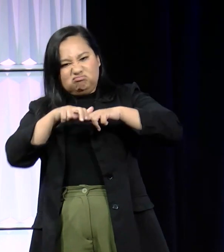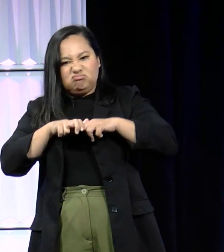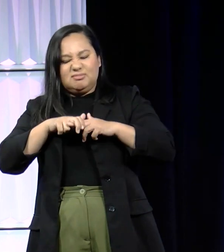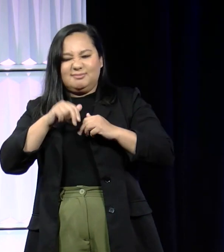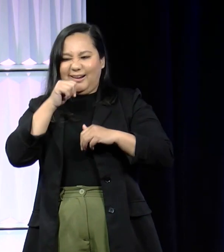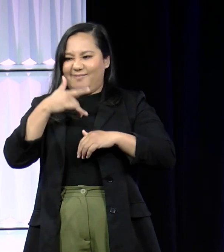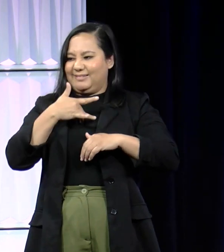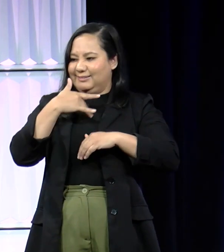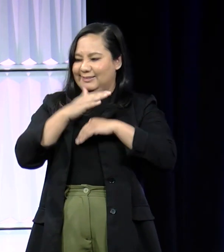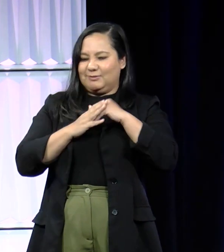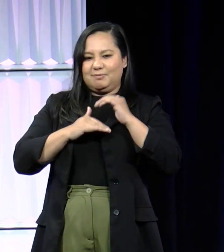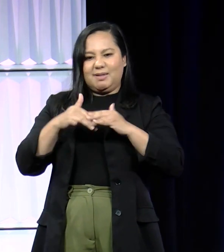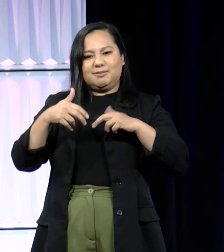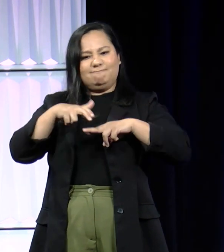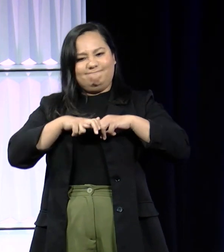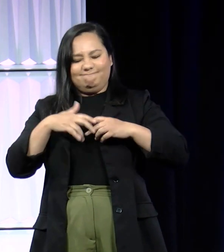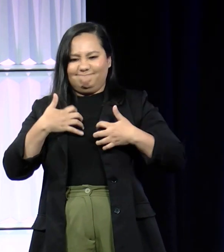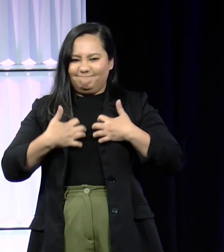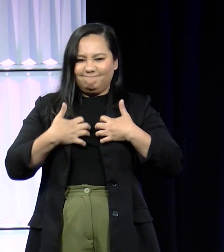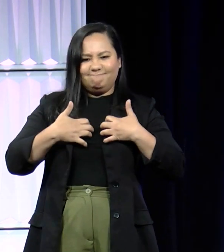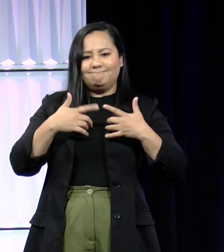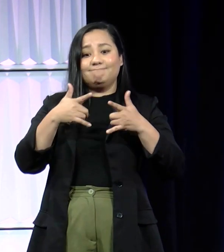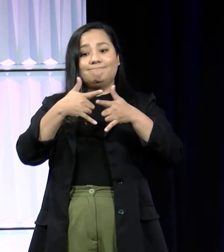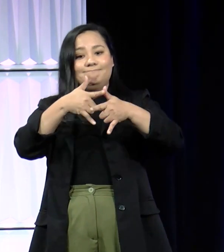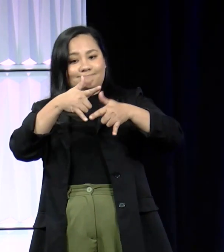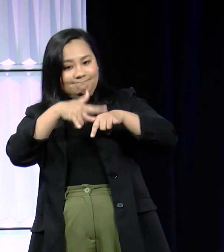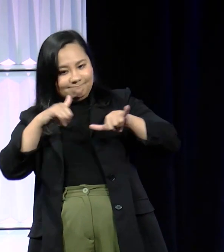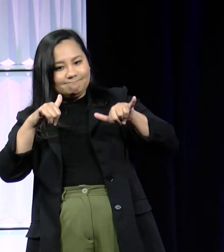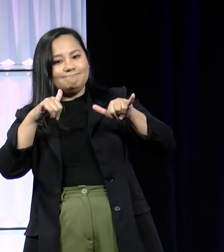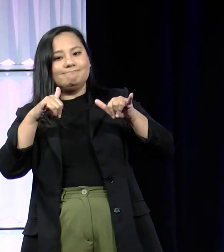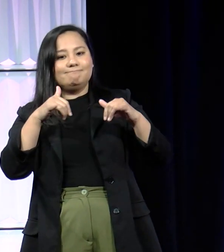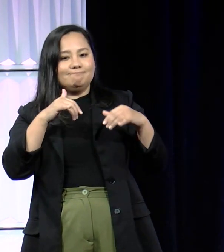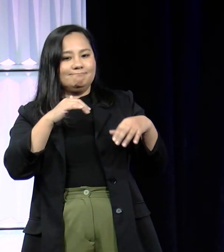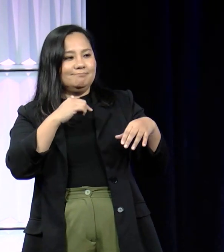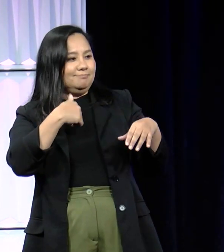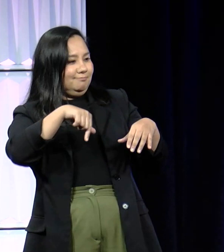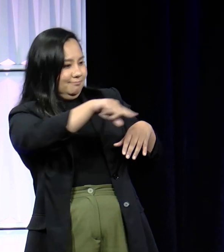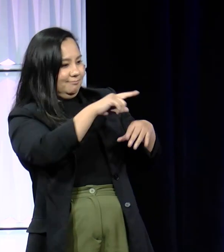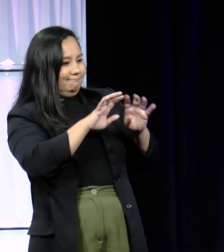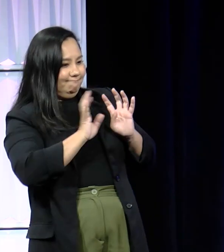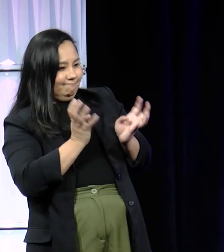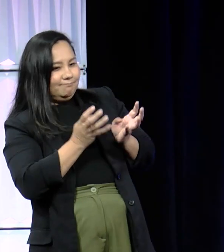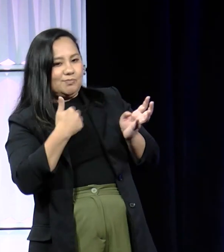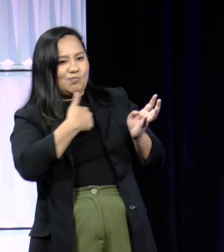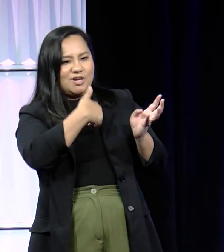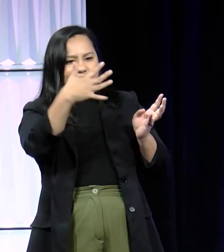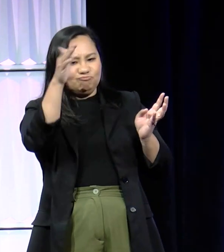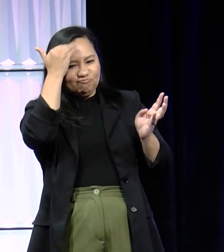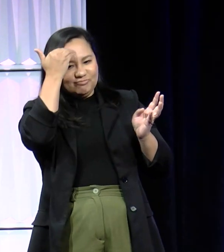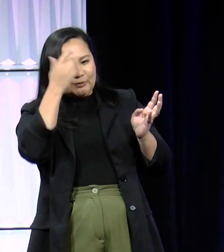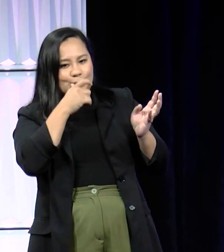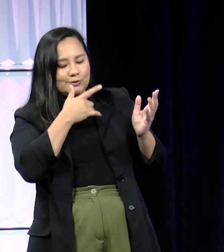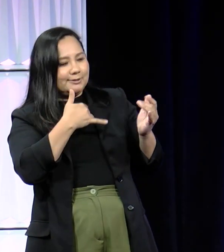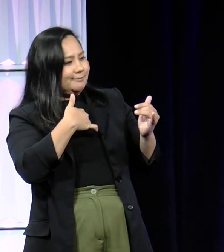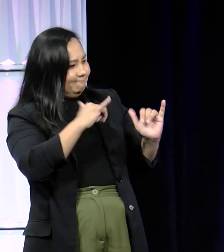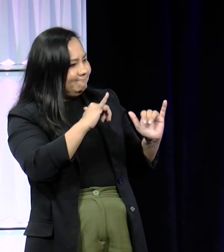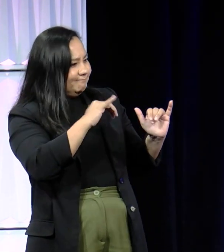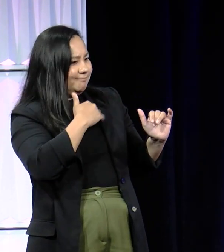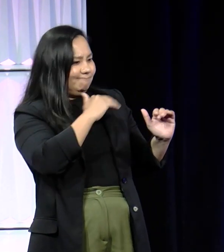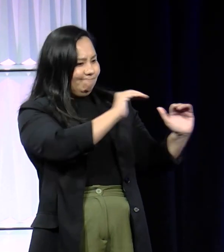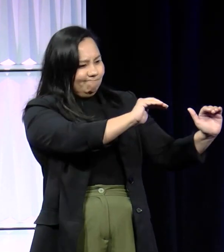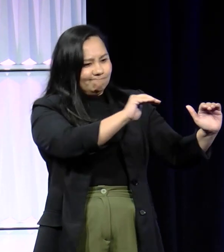familiarity of our peers. We can ask ourselves, why is it important to decriminalize sex